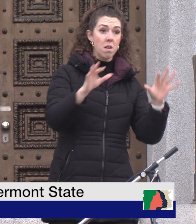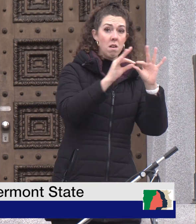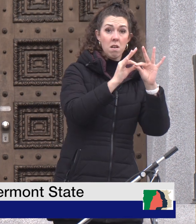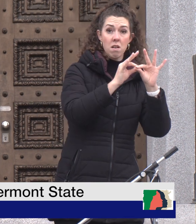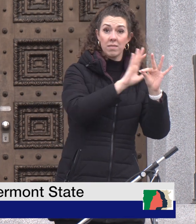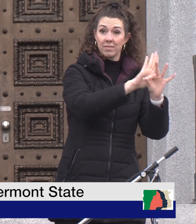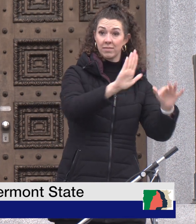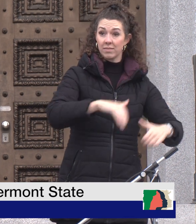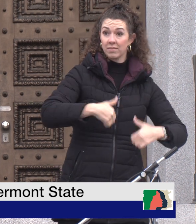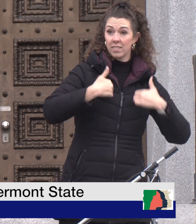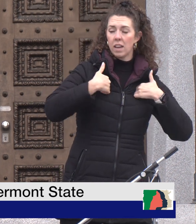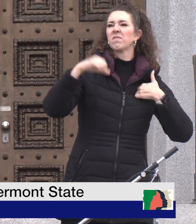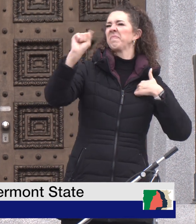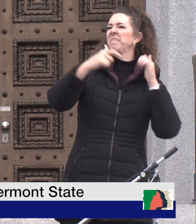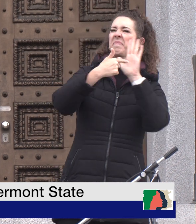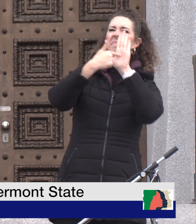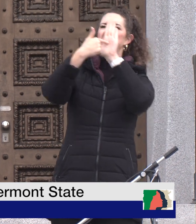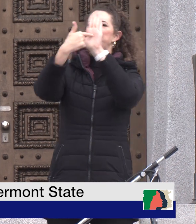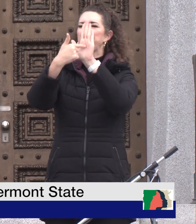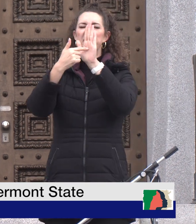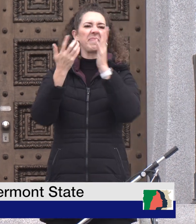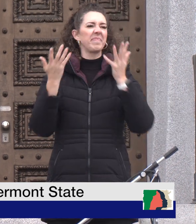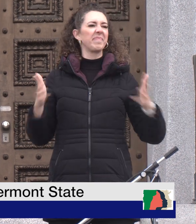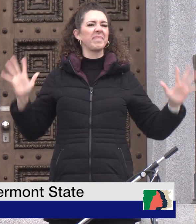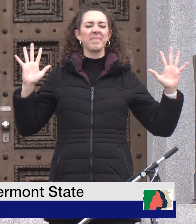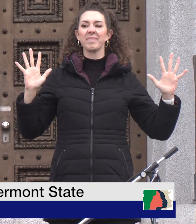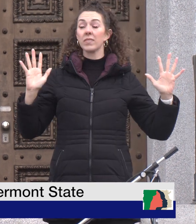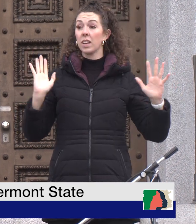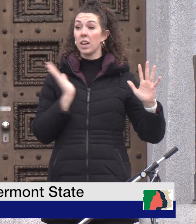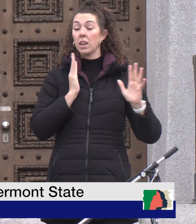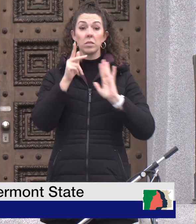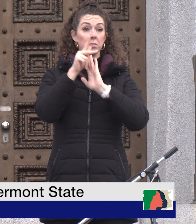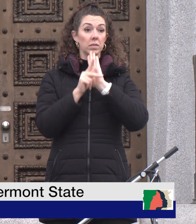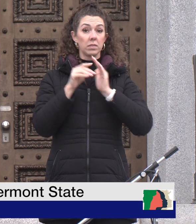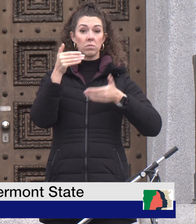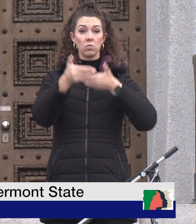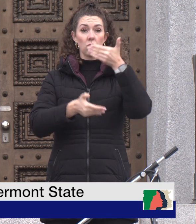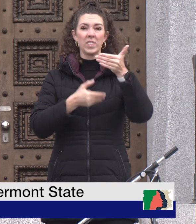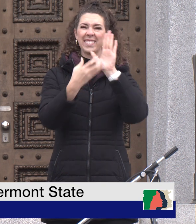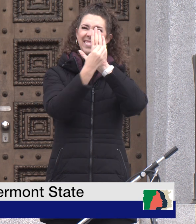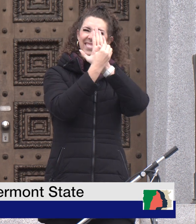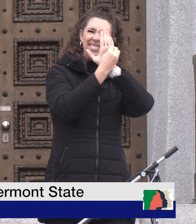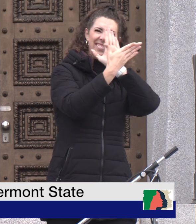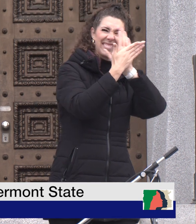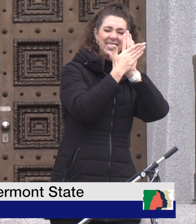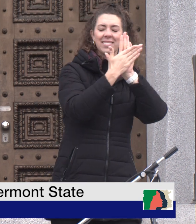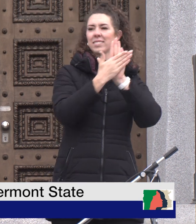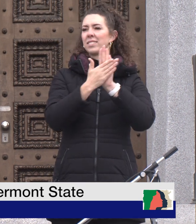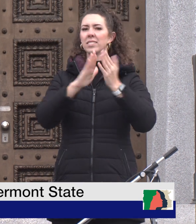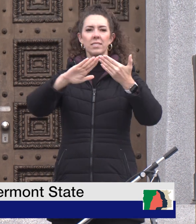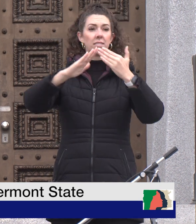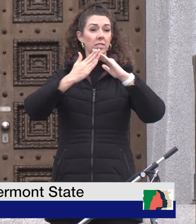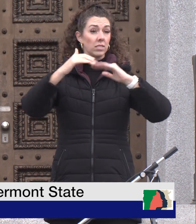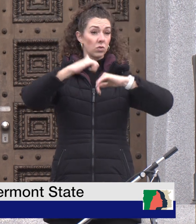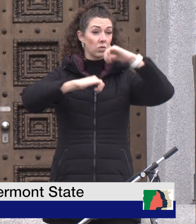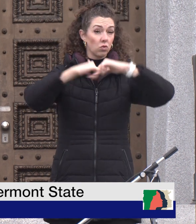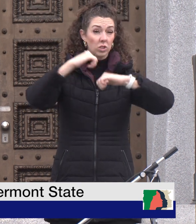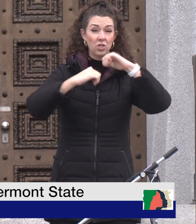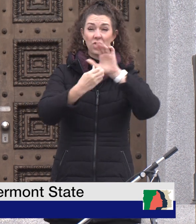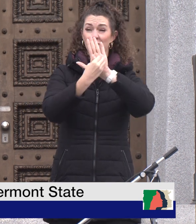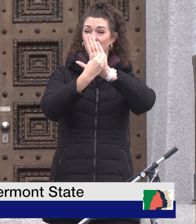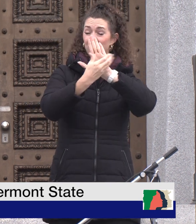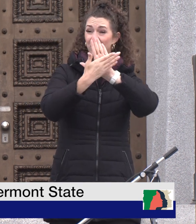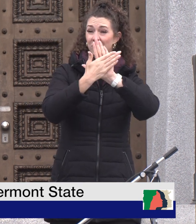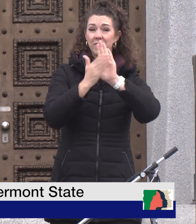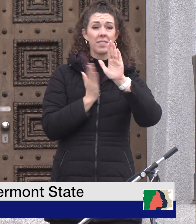could enshrine within our political processes, within our community structures, within our